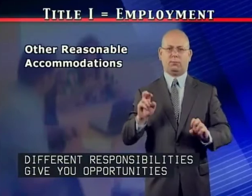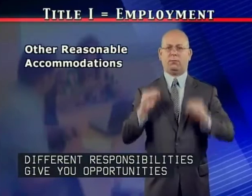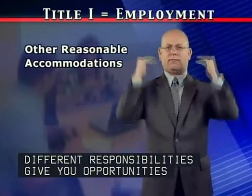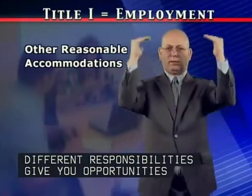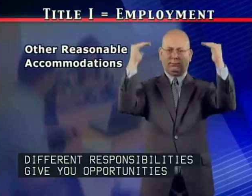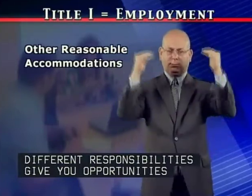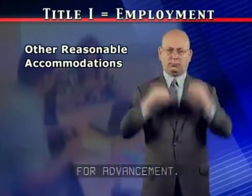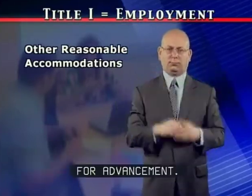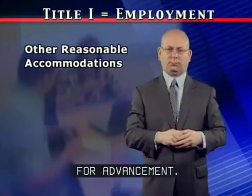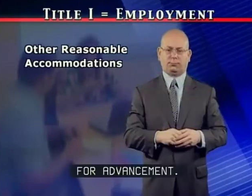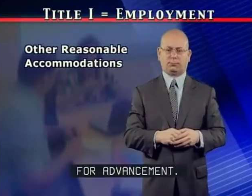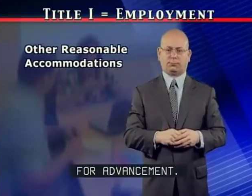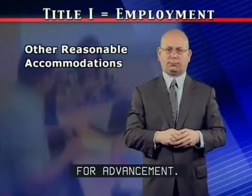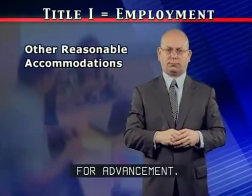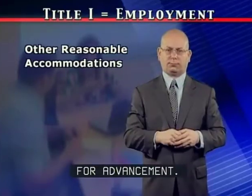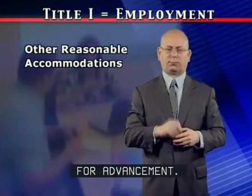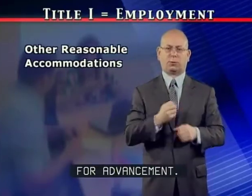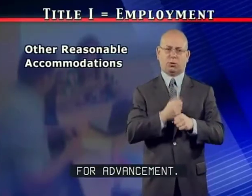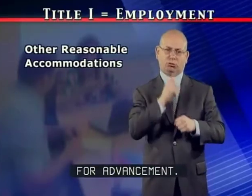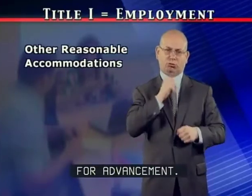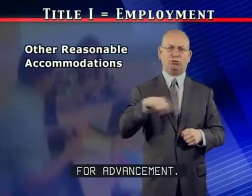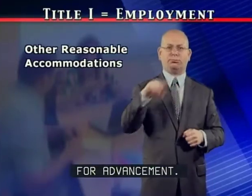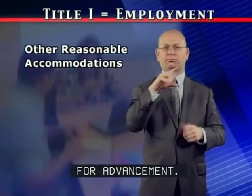you opportunities for advancement.